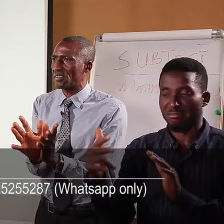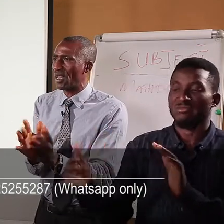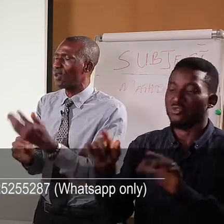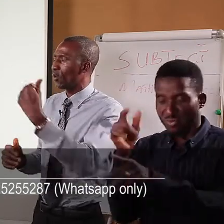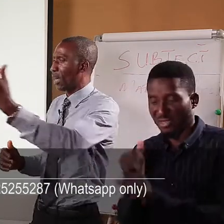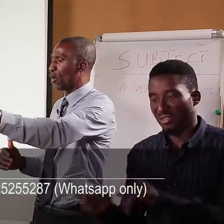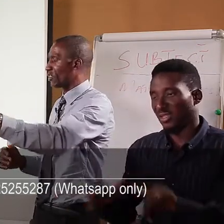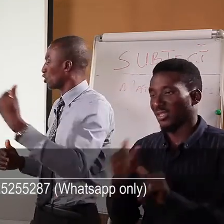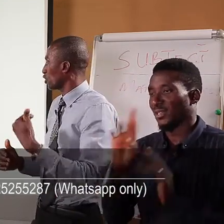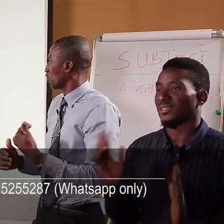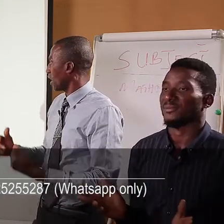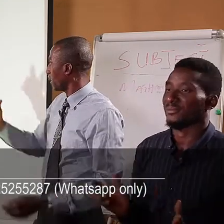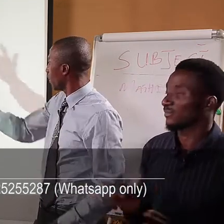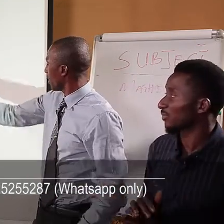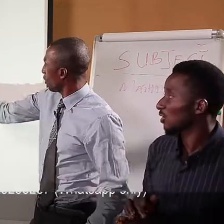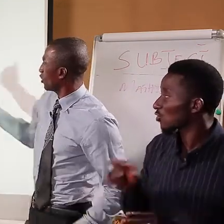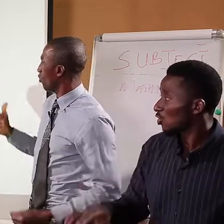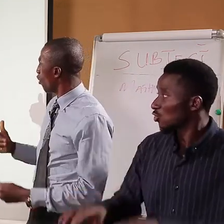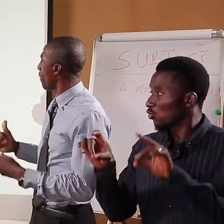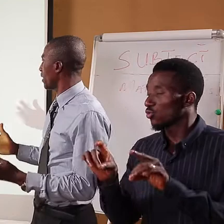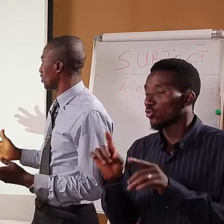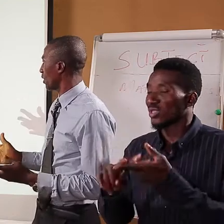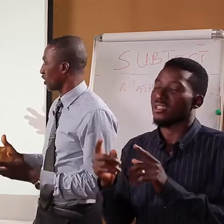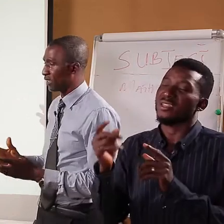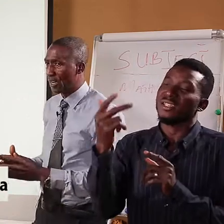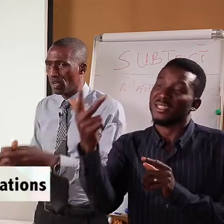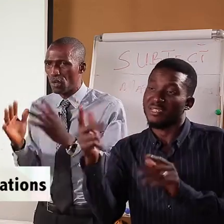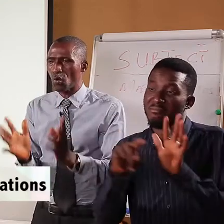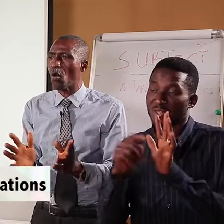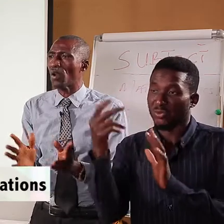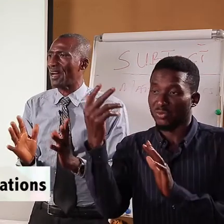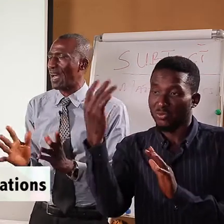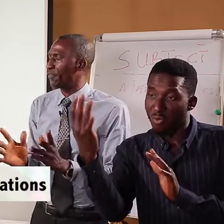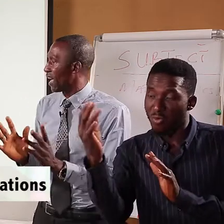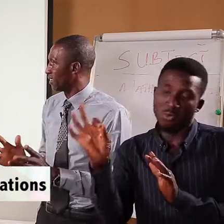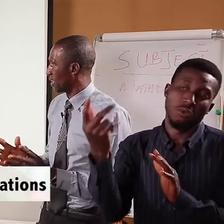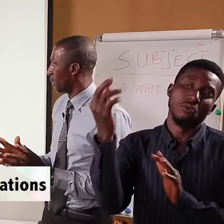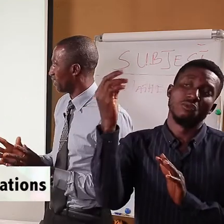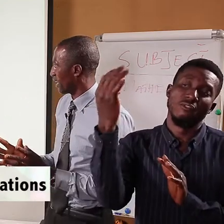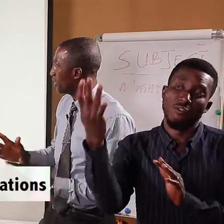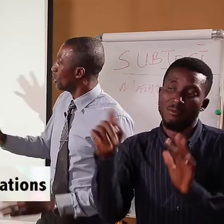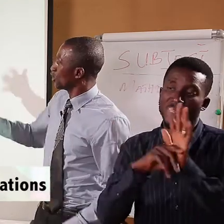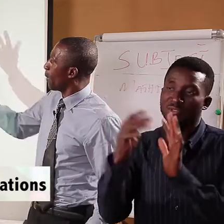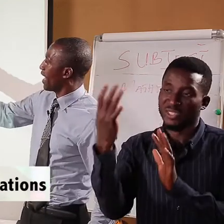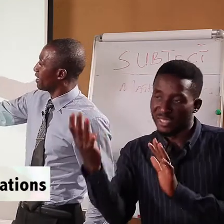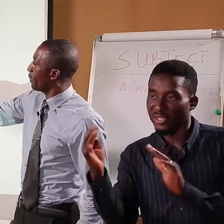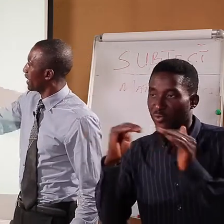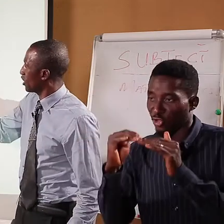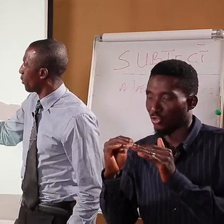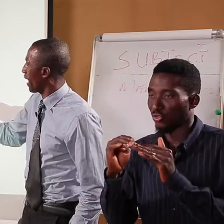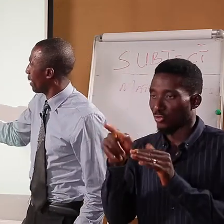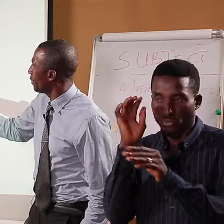the same answer. You can also choose to say equation 4 minus equation 3. You all arrive at the same answer. So by